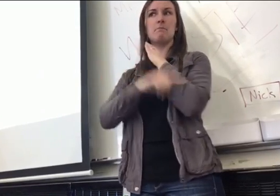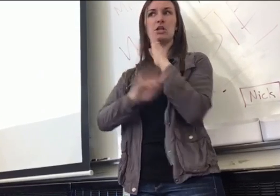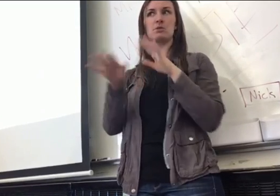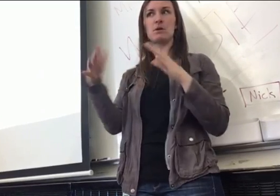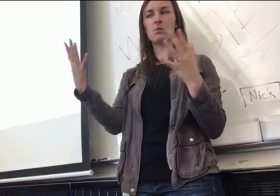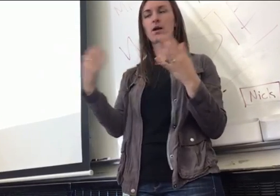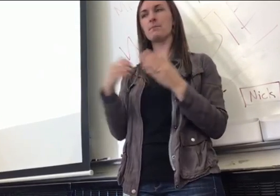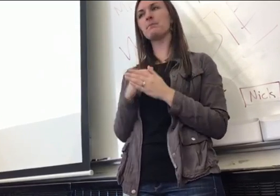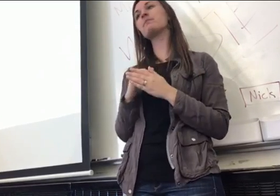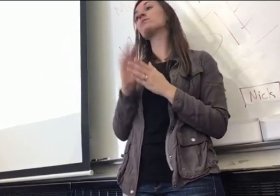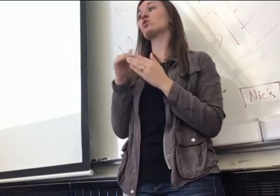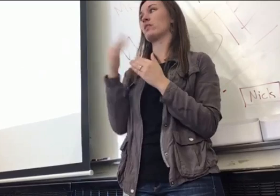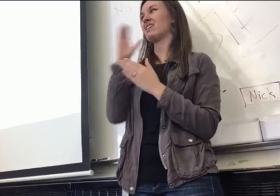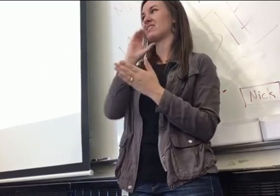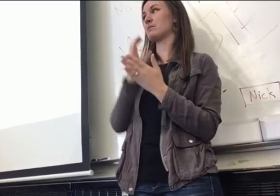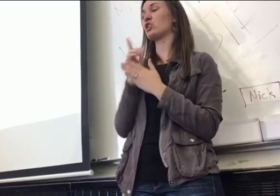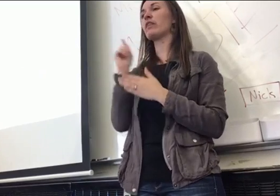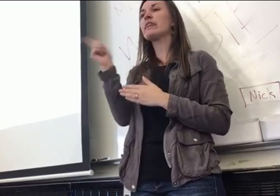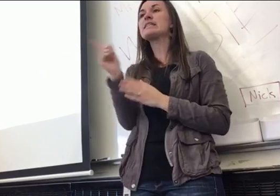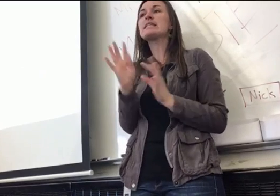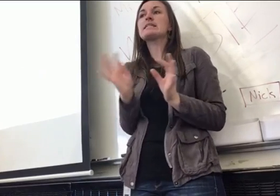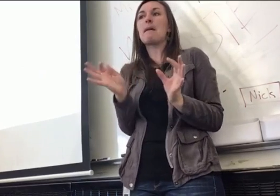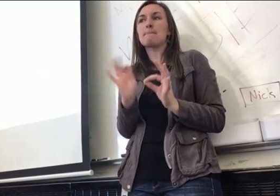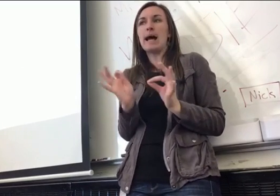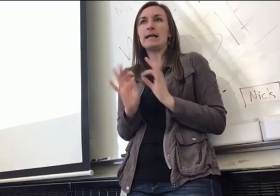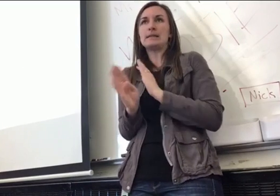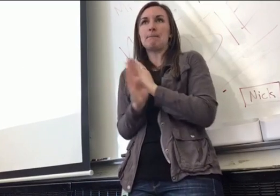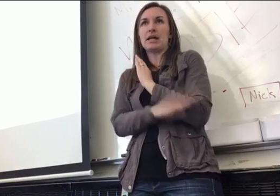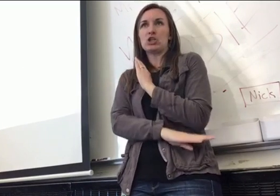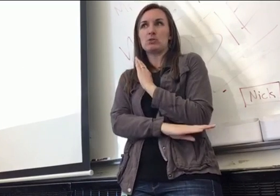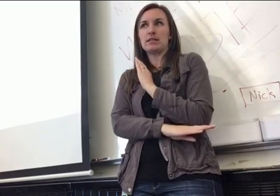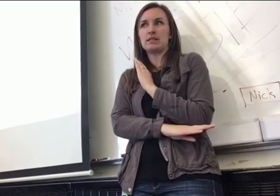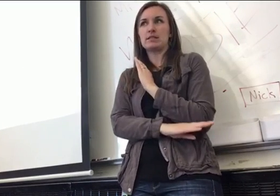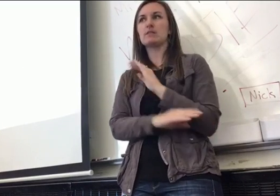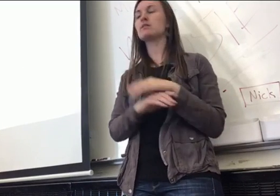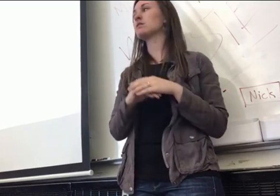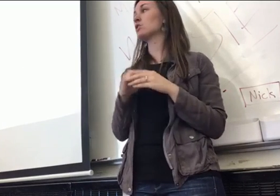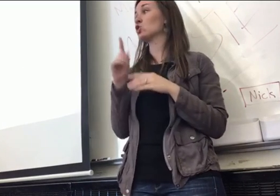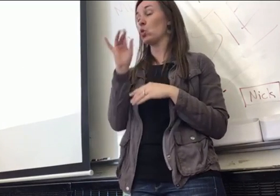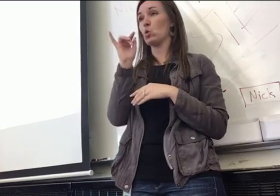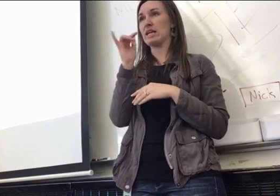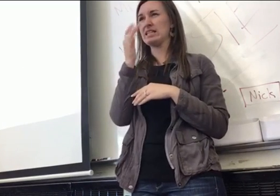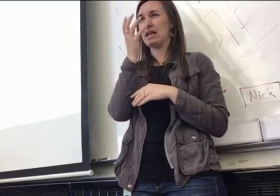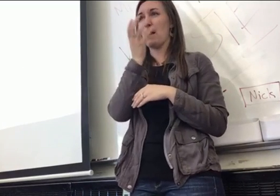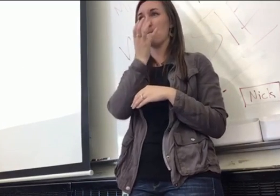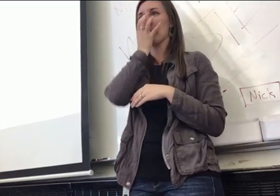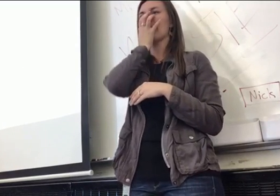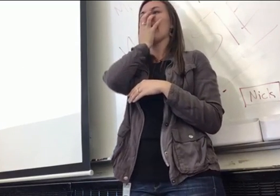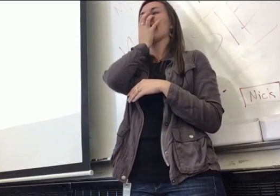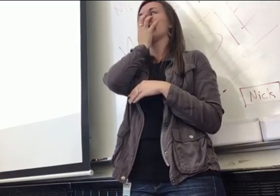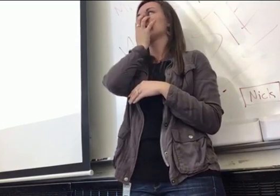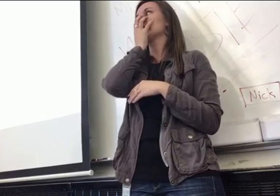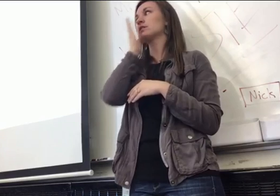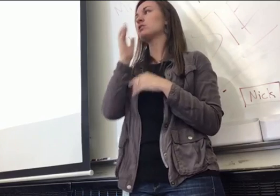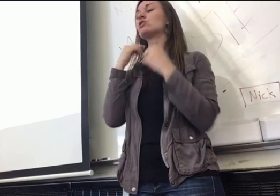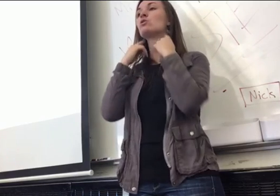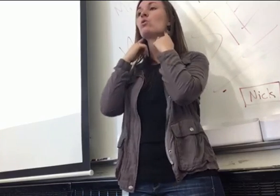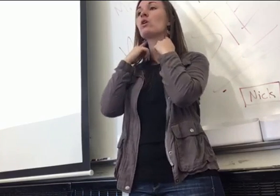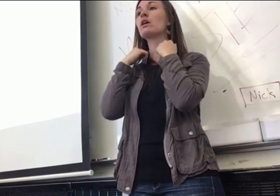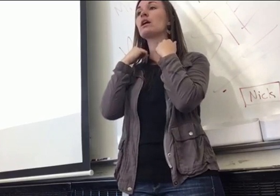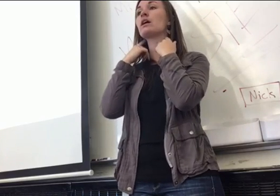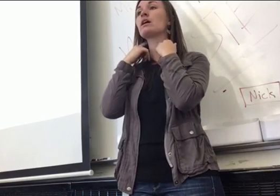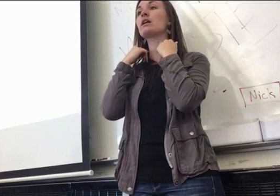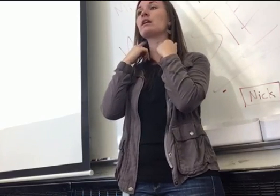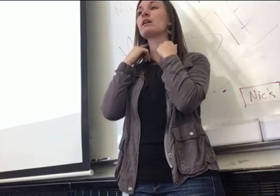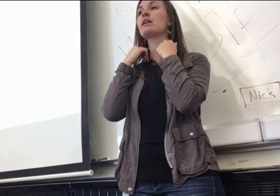Now, this is mild punishment. So what they would do is they would attach this mask. Your neck brace